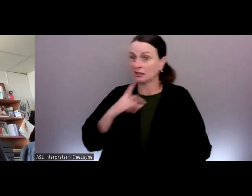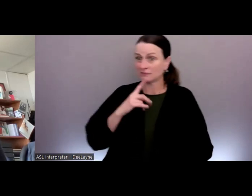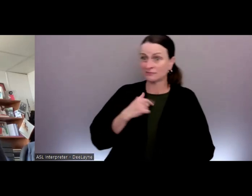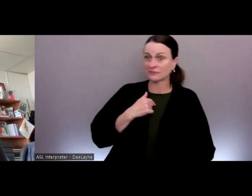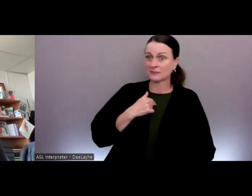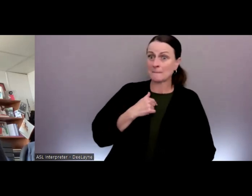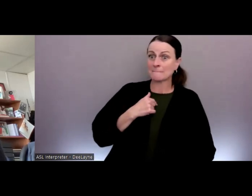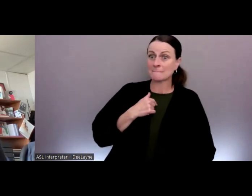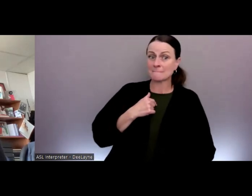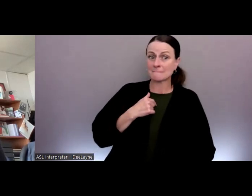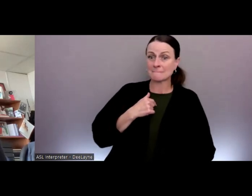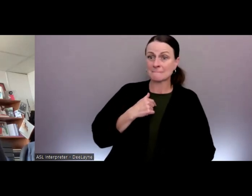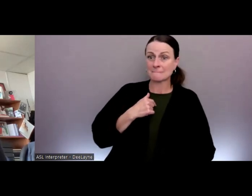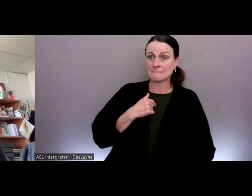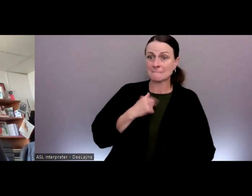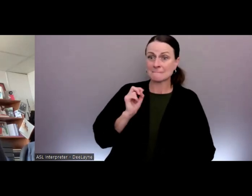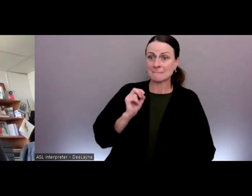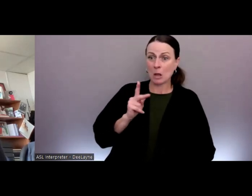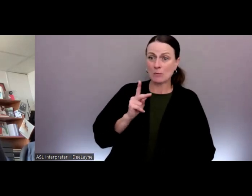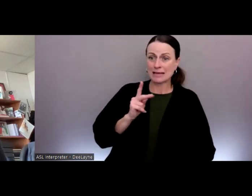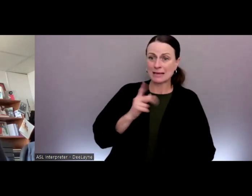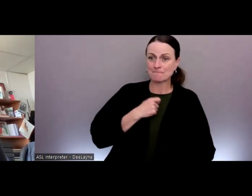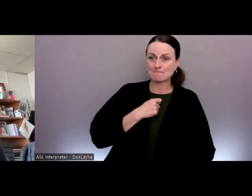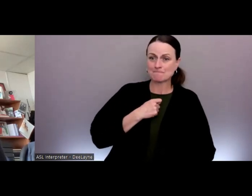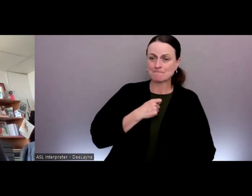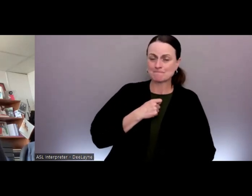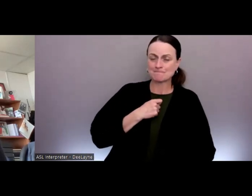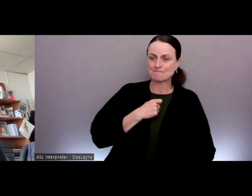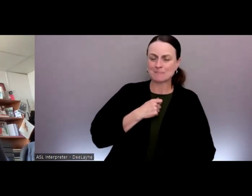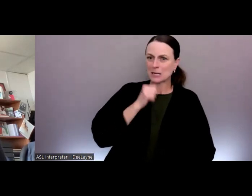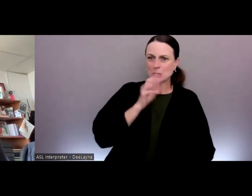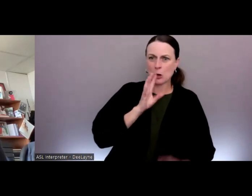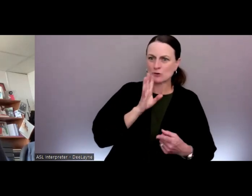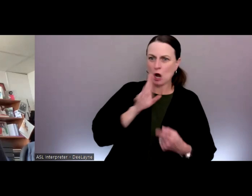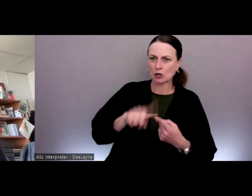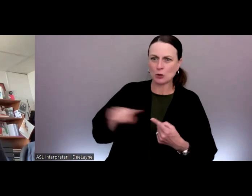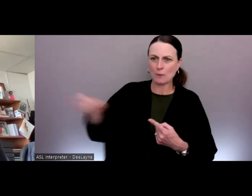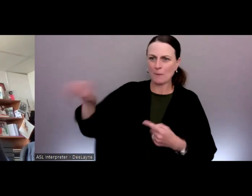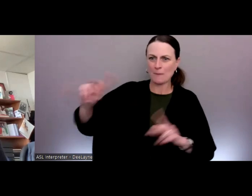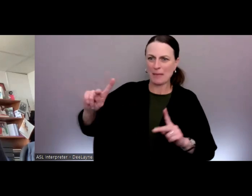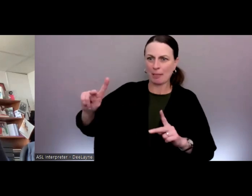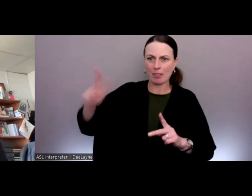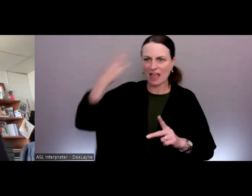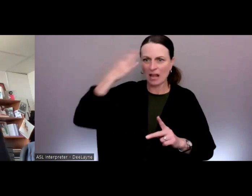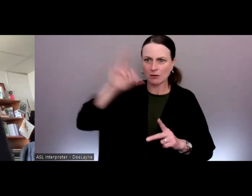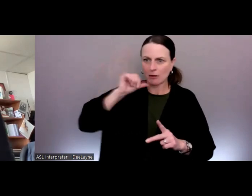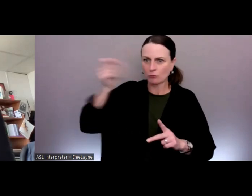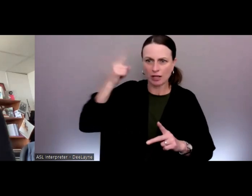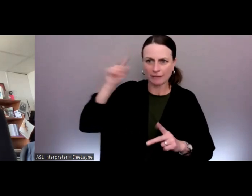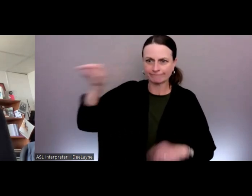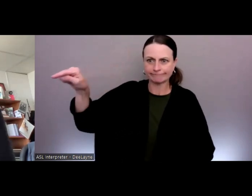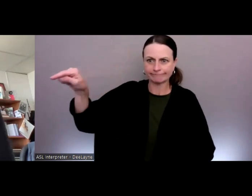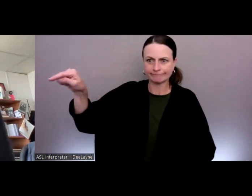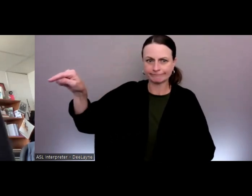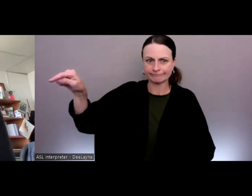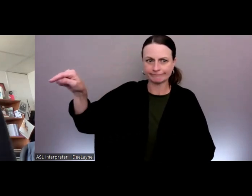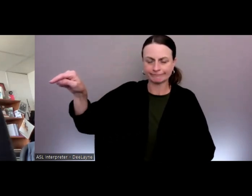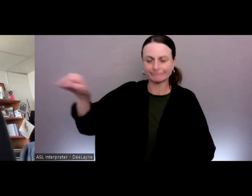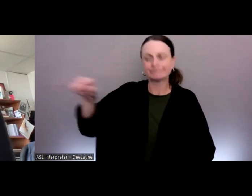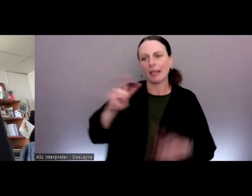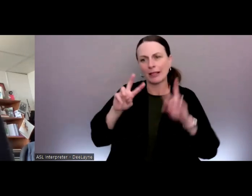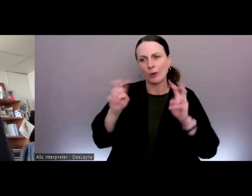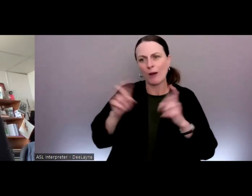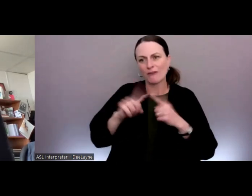myself, okay, self, don't talk to people who don't know what you're talking about. That's a quote from a